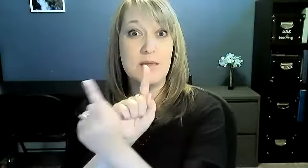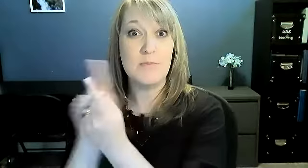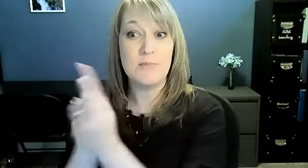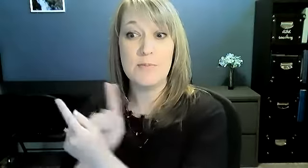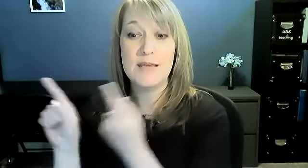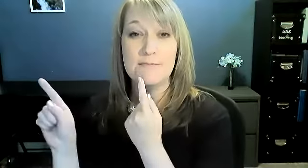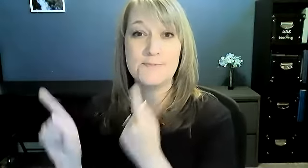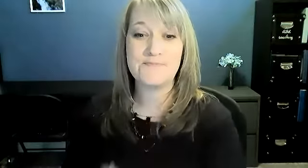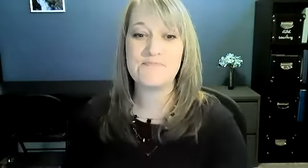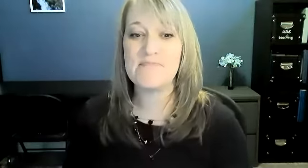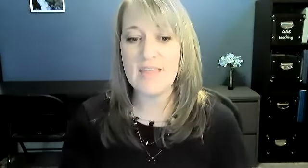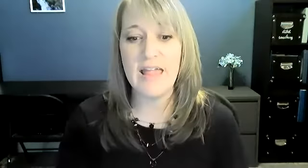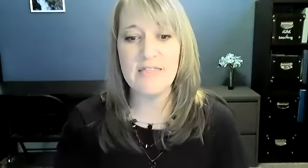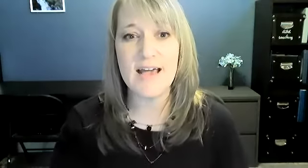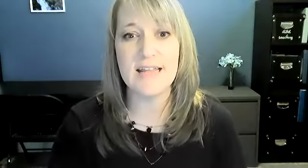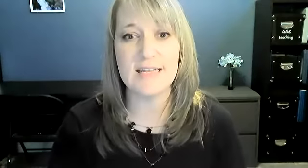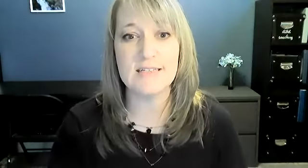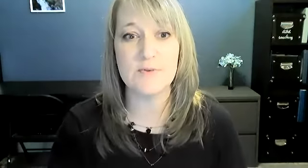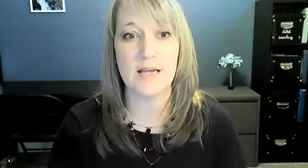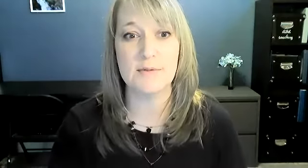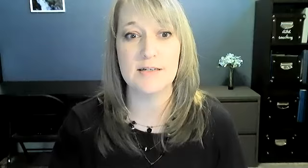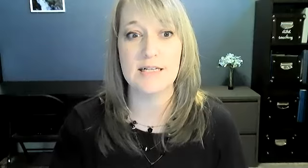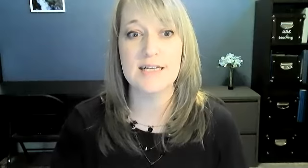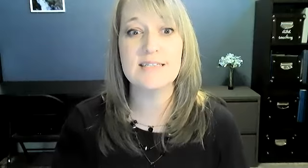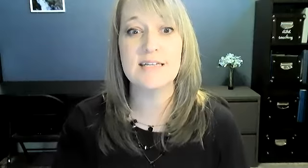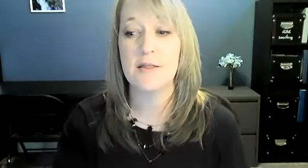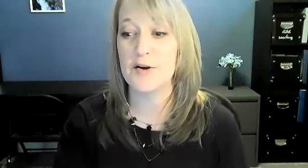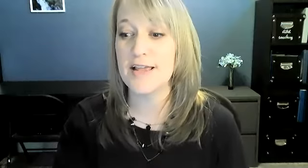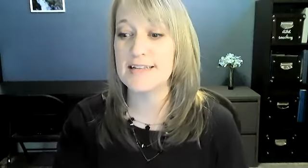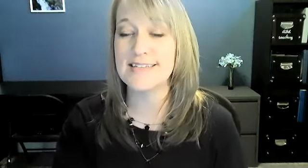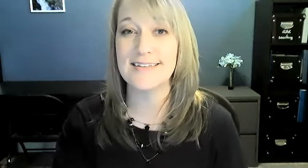to meet. And that is vocabulary list 38.